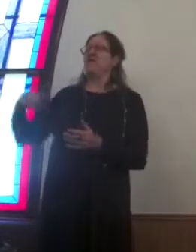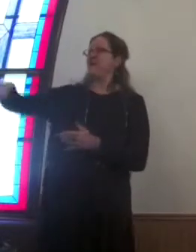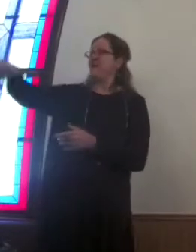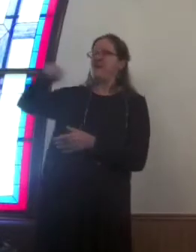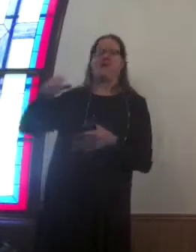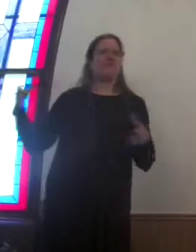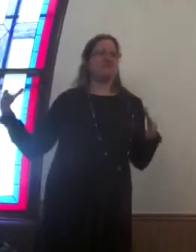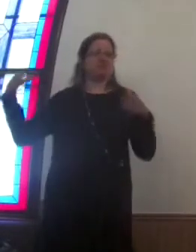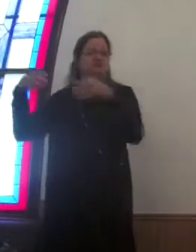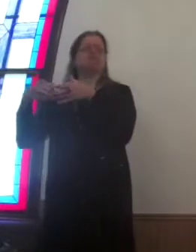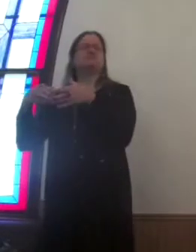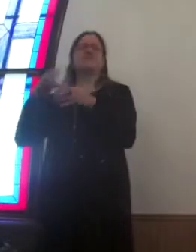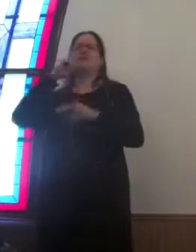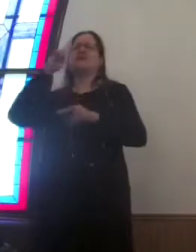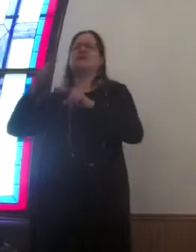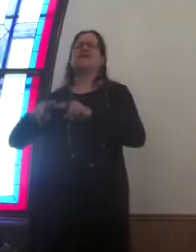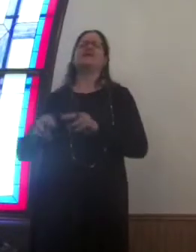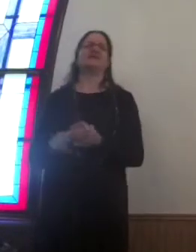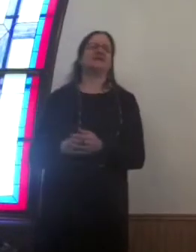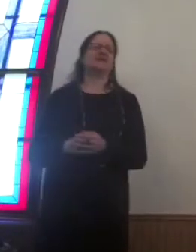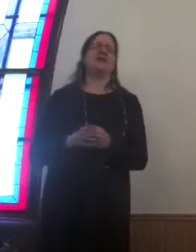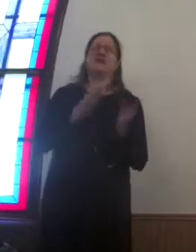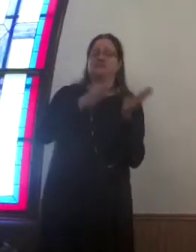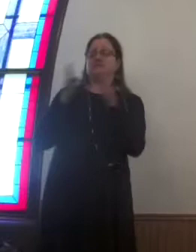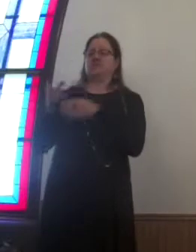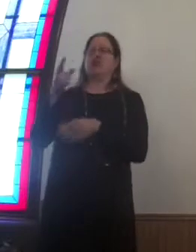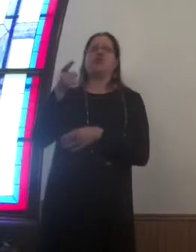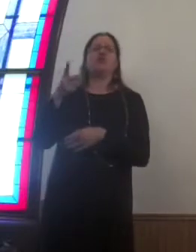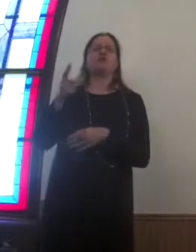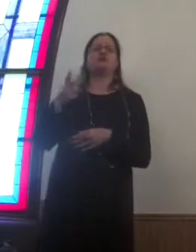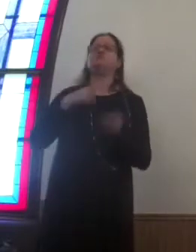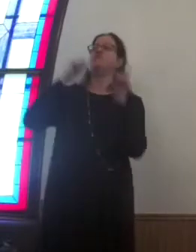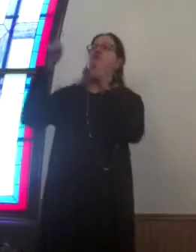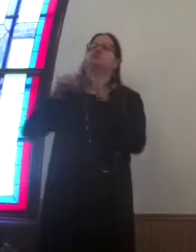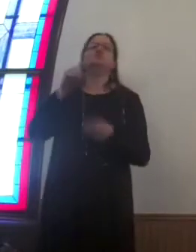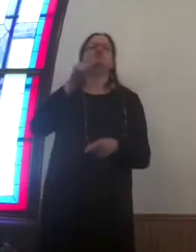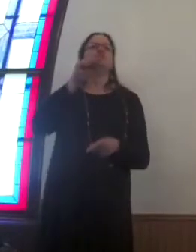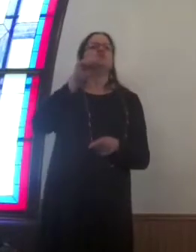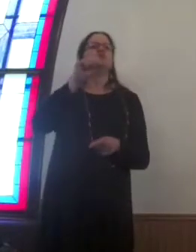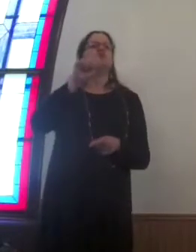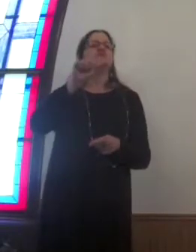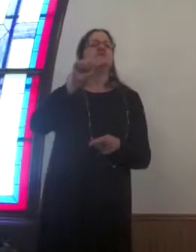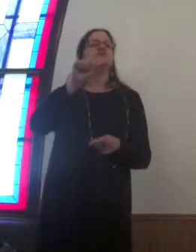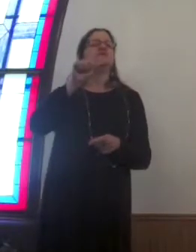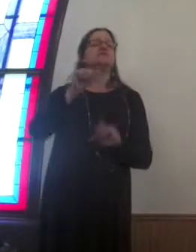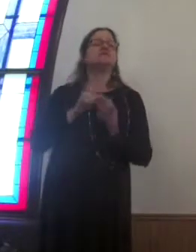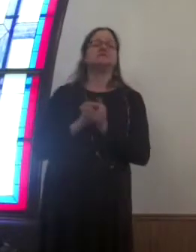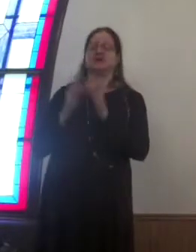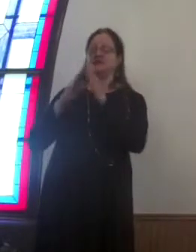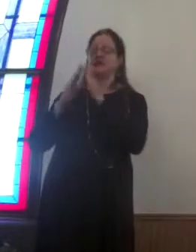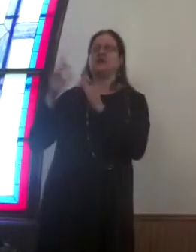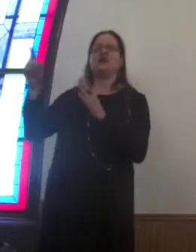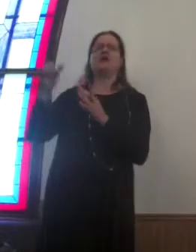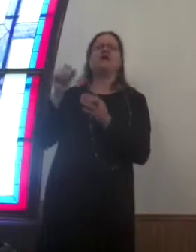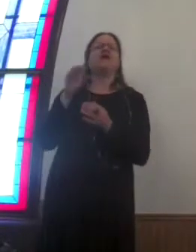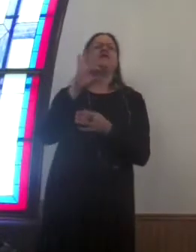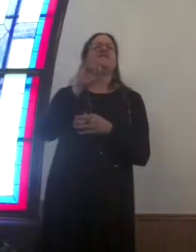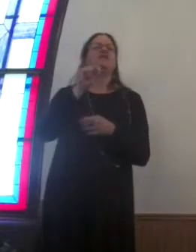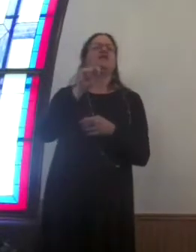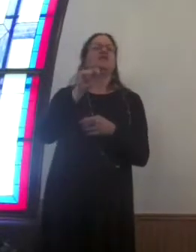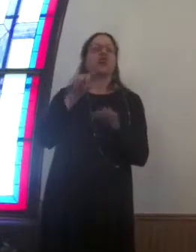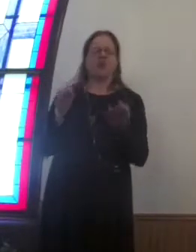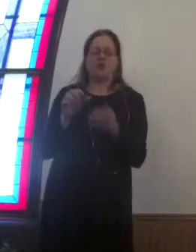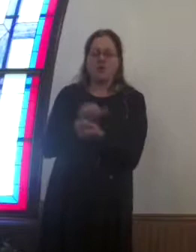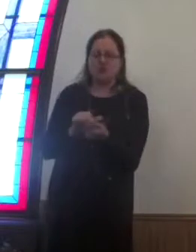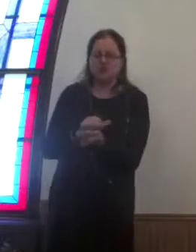on Thursday evening, we journeyed out to Tosa, where we had our foot washing and communion service